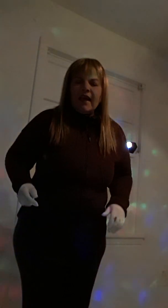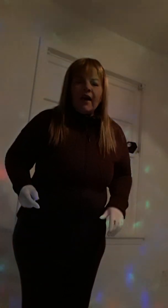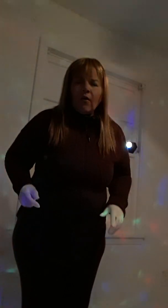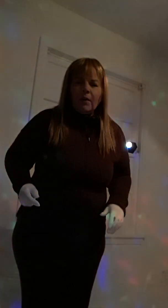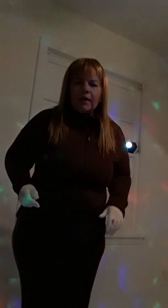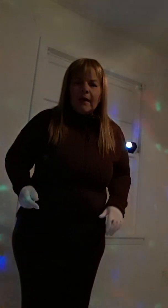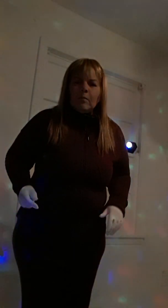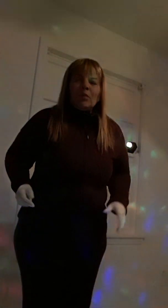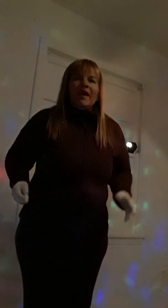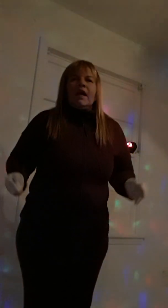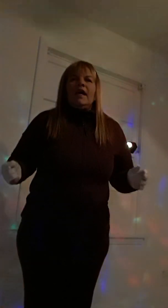cardíaco, ¿verdad?